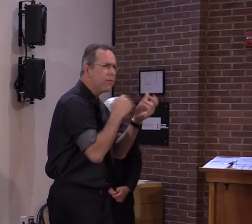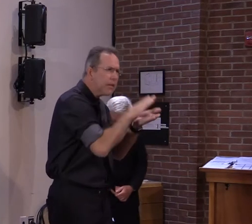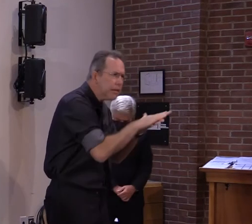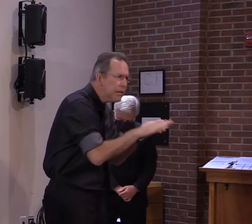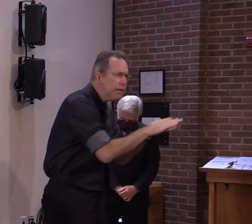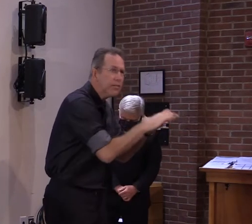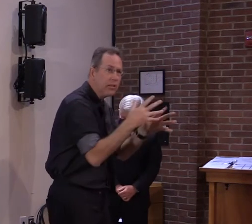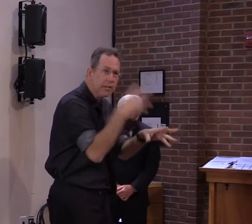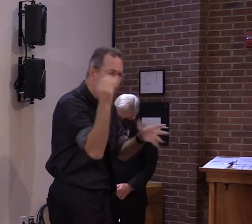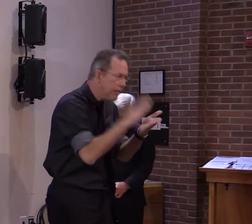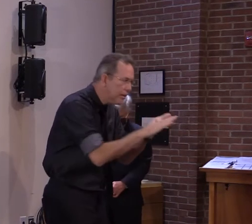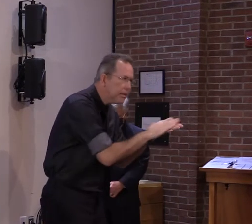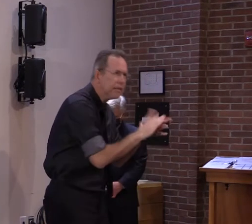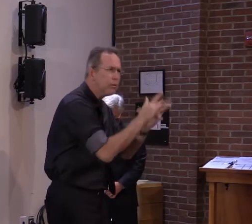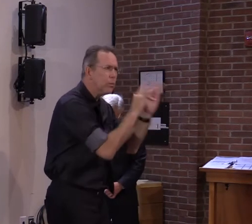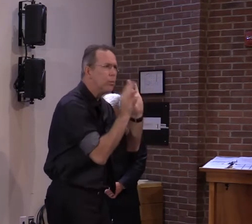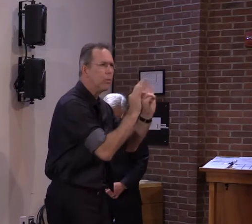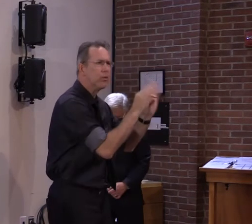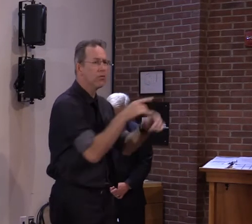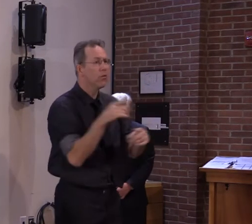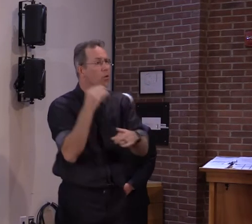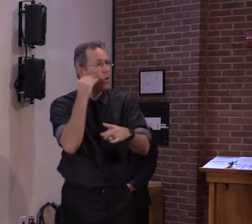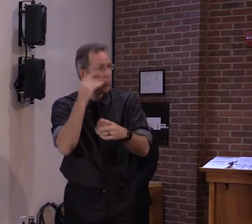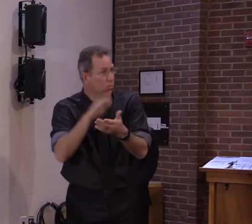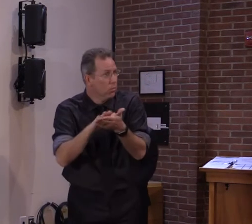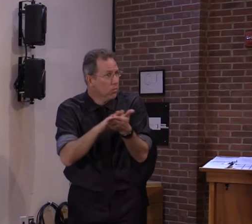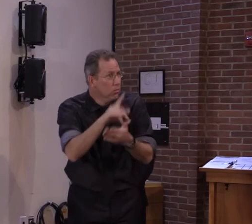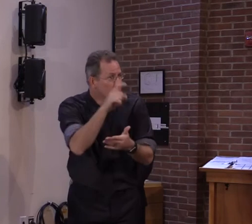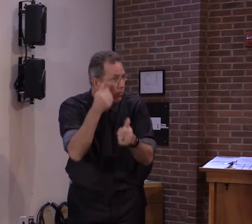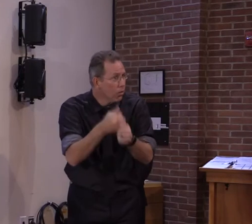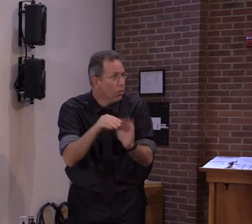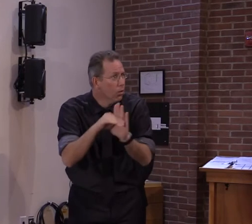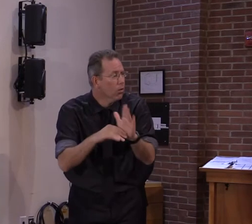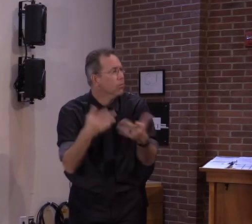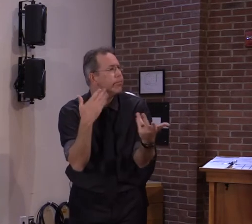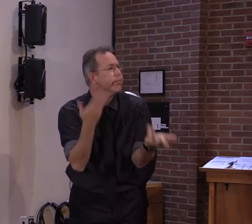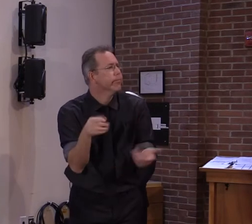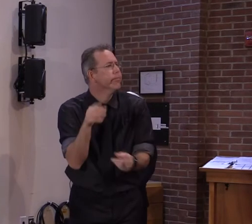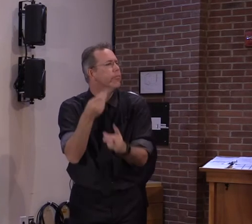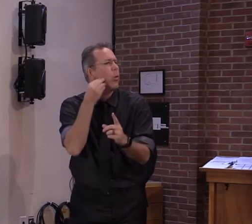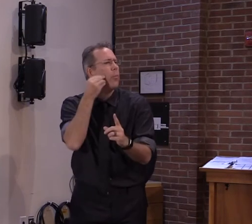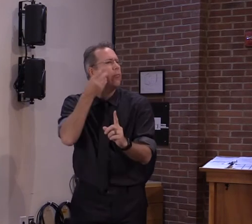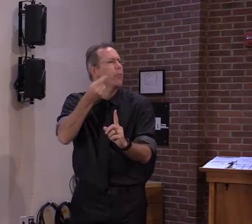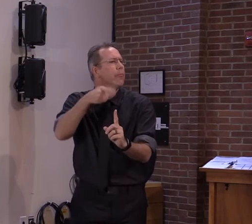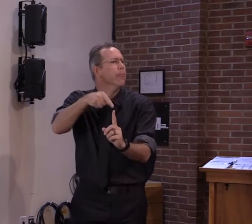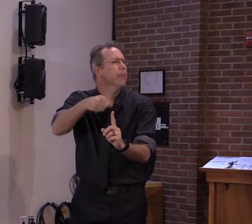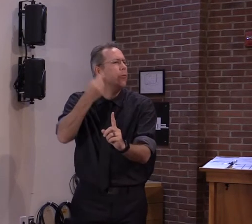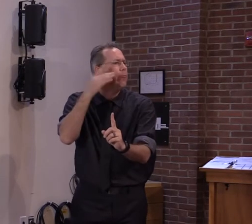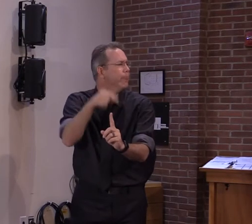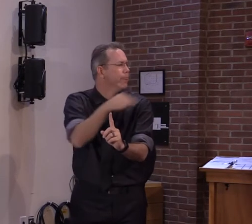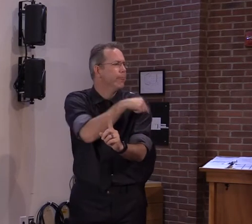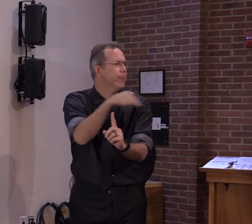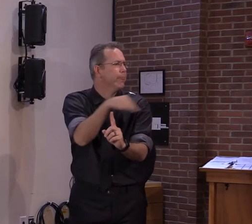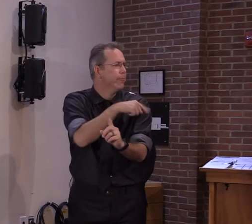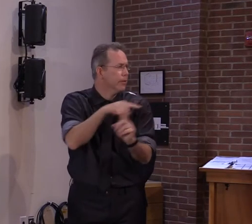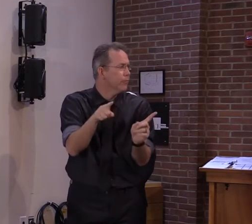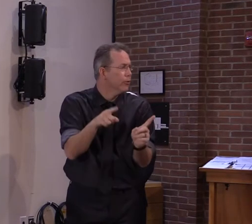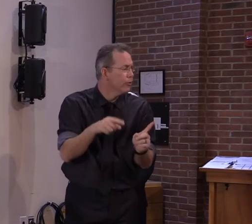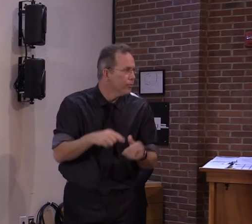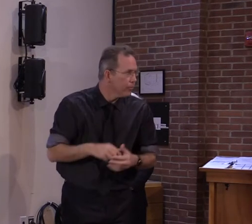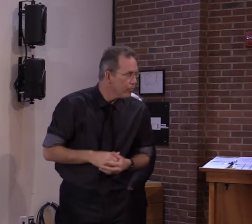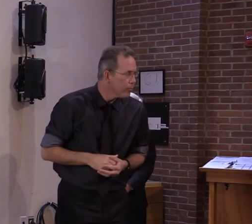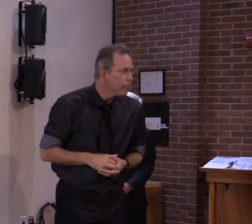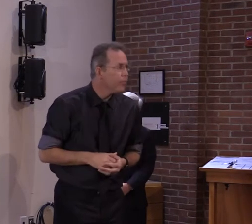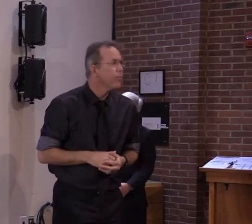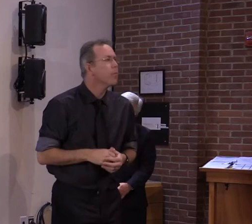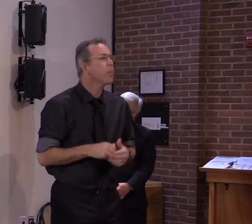other circumstances, for instance, a group of walkers wanting to go on a trail together who are not